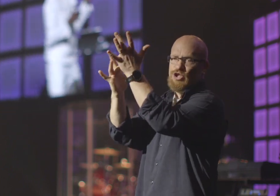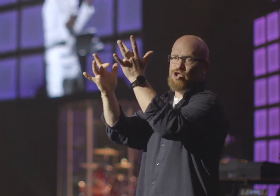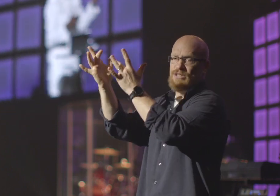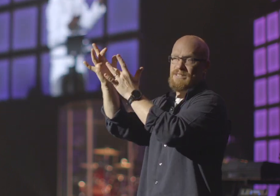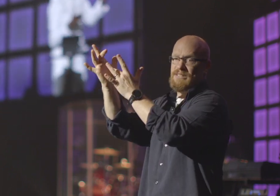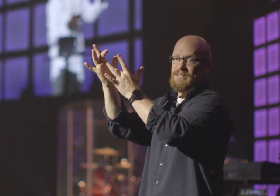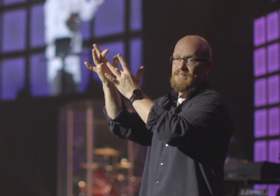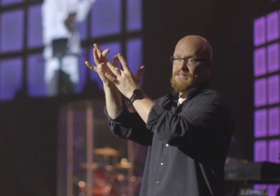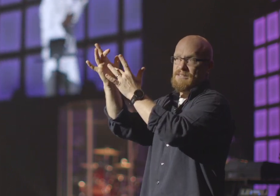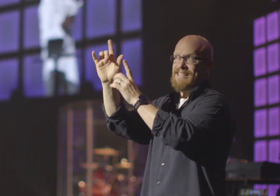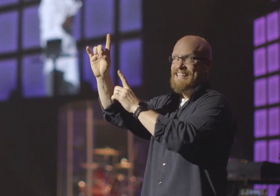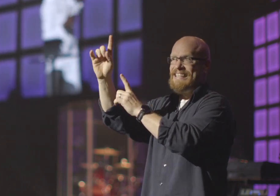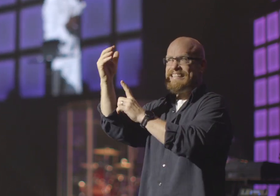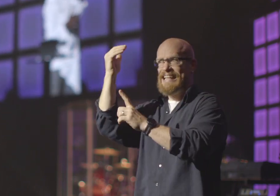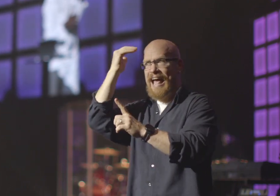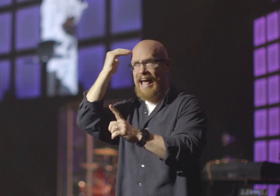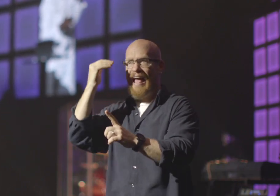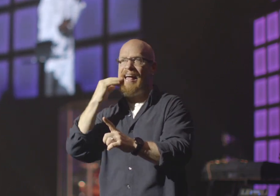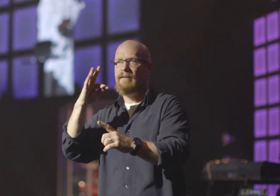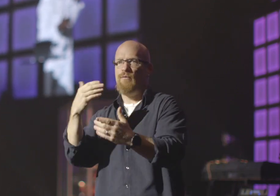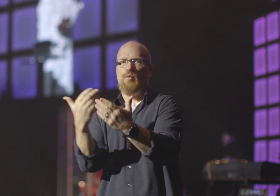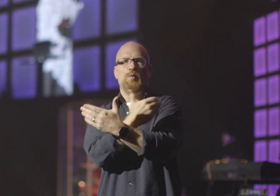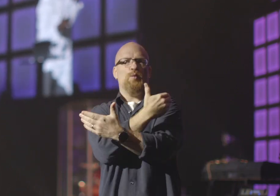now Jesus is the head of the new creation.